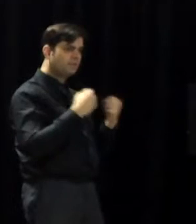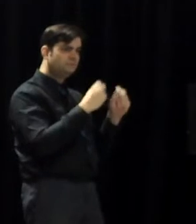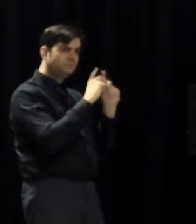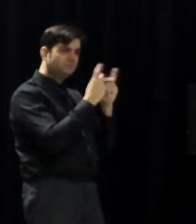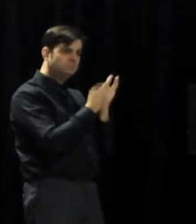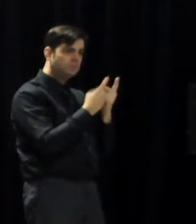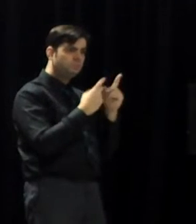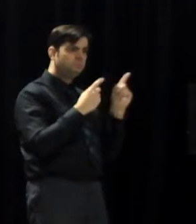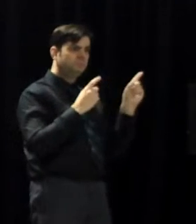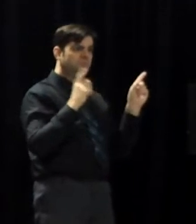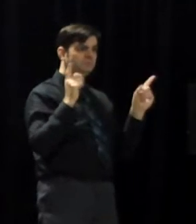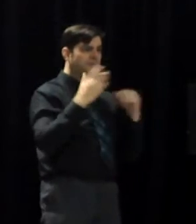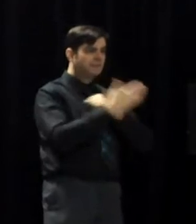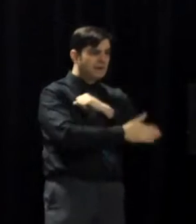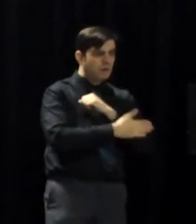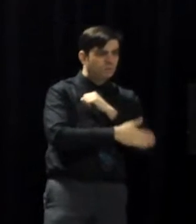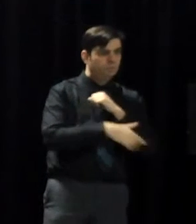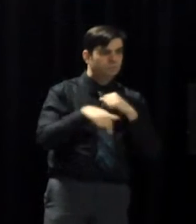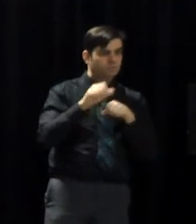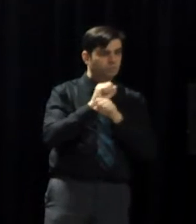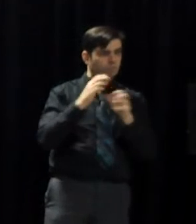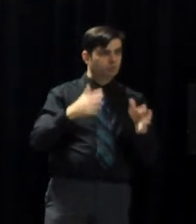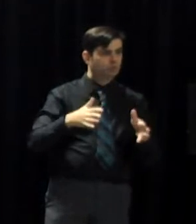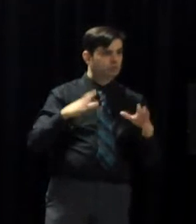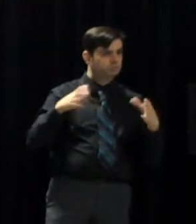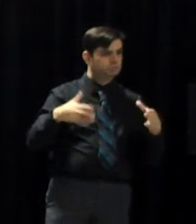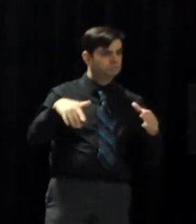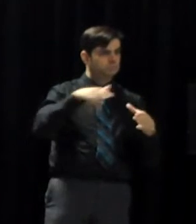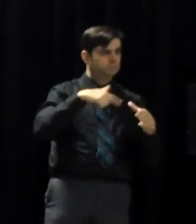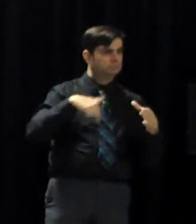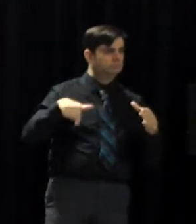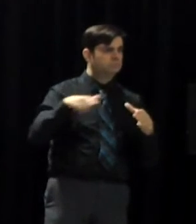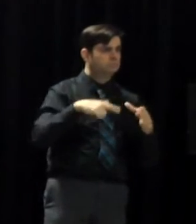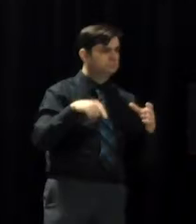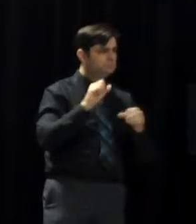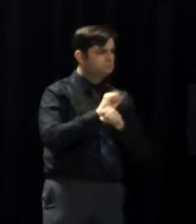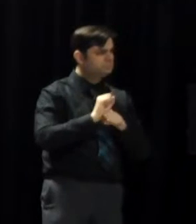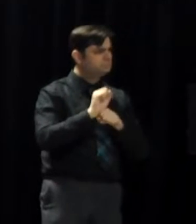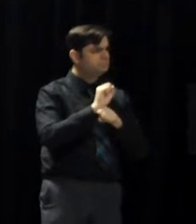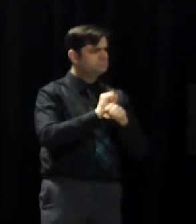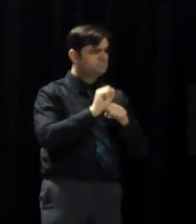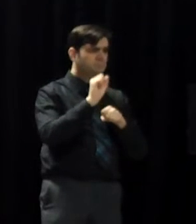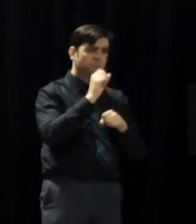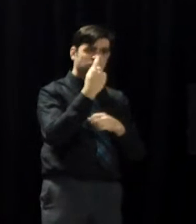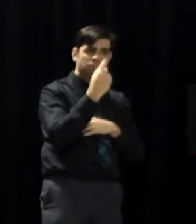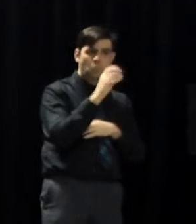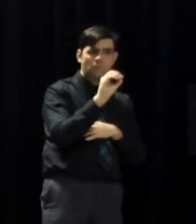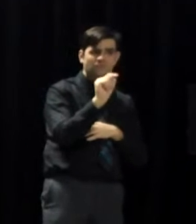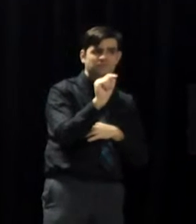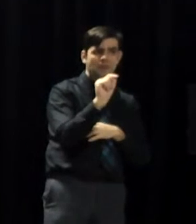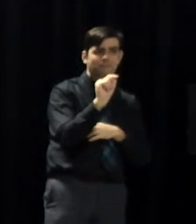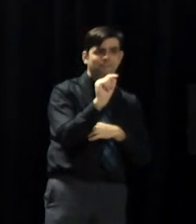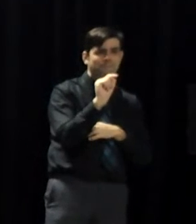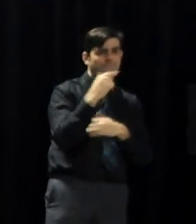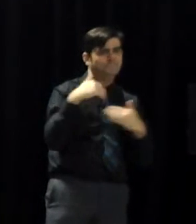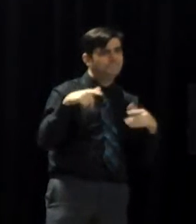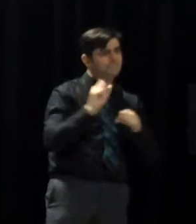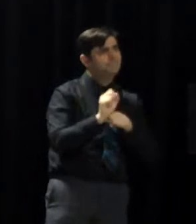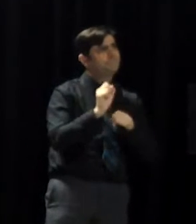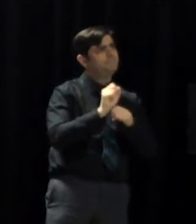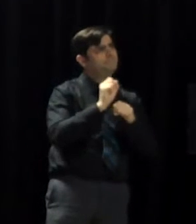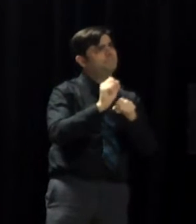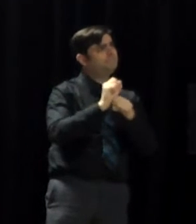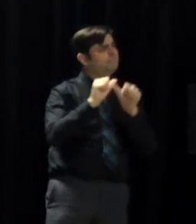workforce, which is now really working overtime on case investigations.